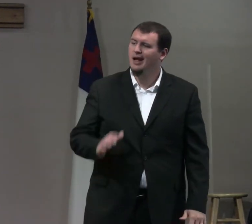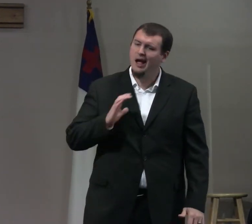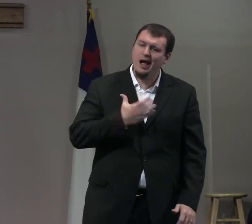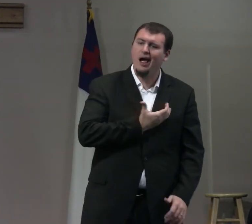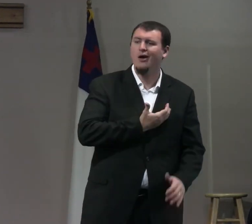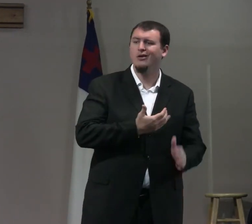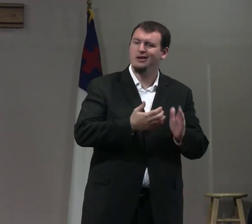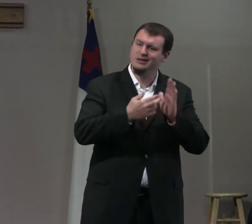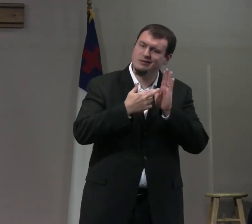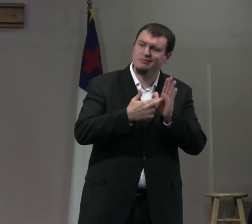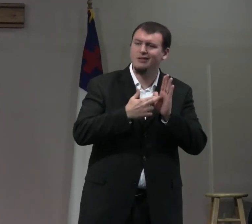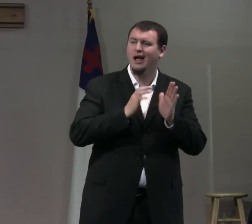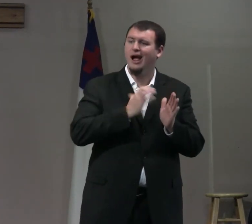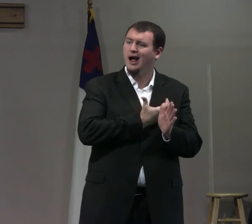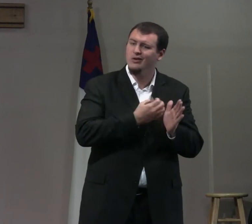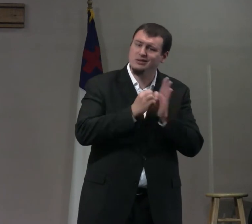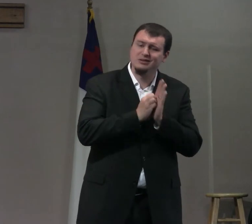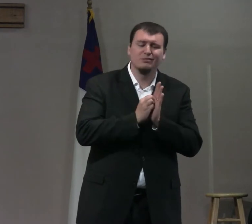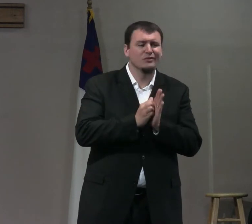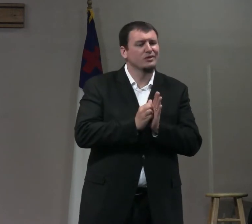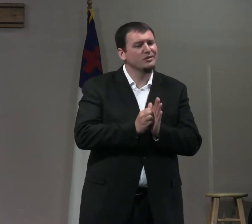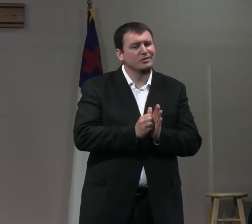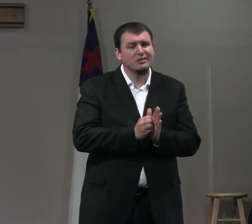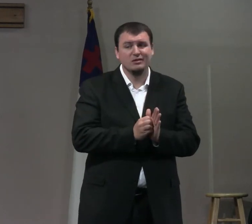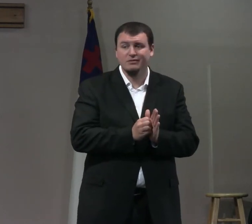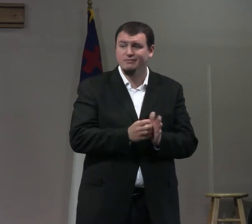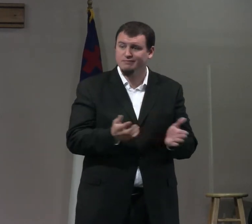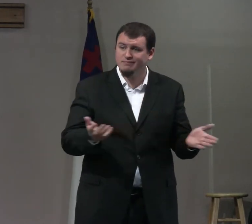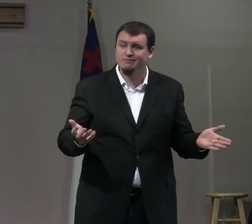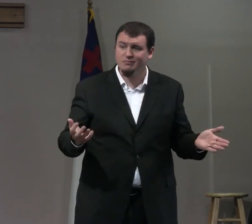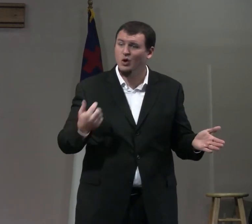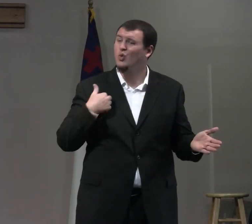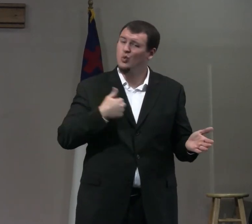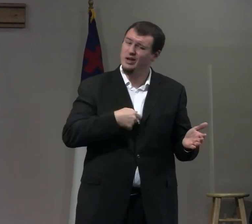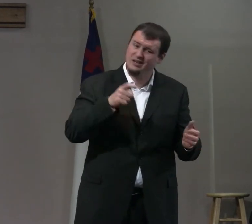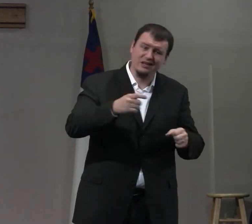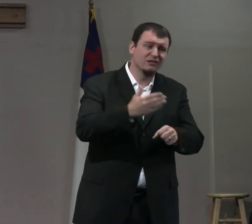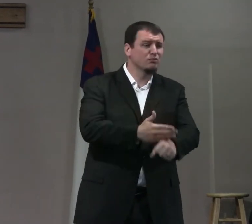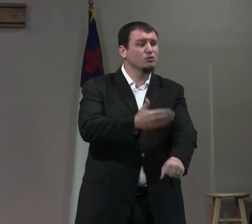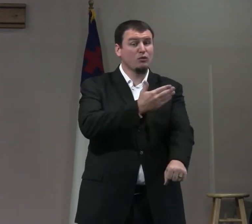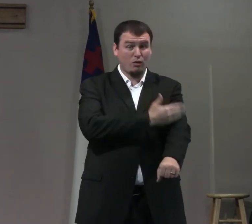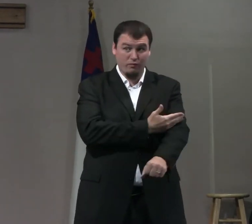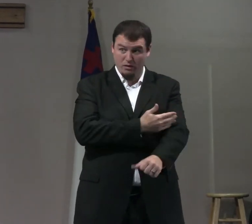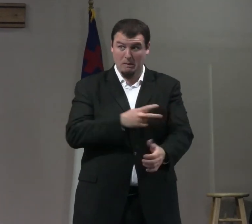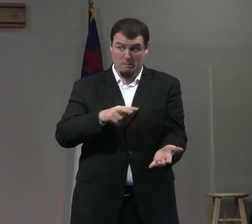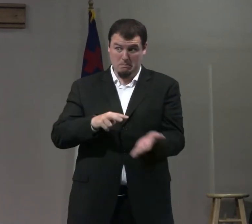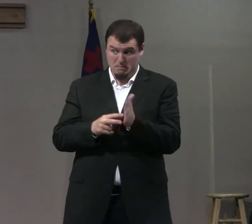God, the same God, because of our example and our mistakes. We can push people away.